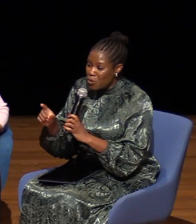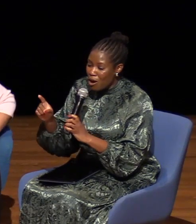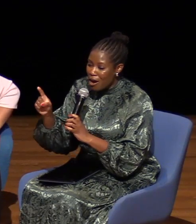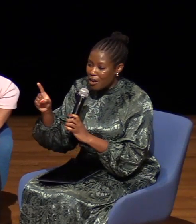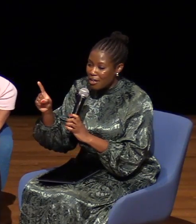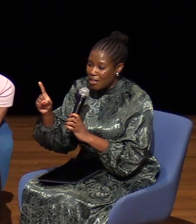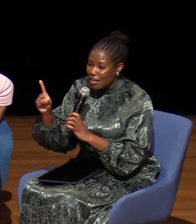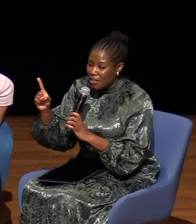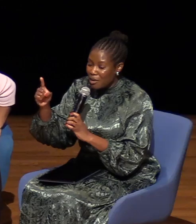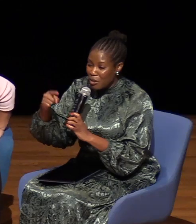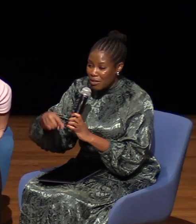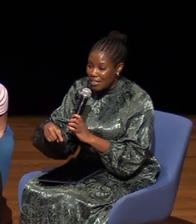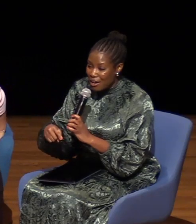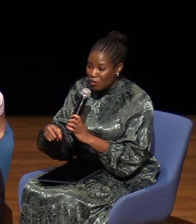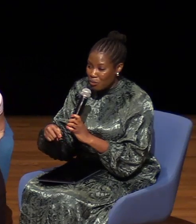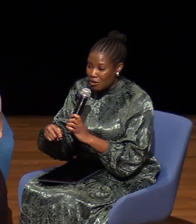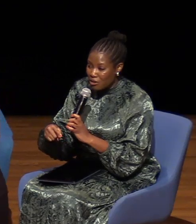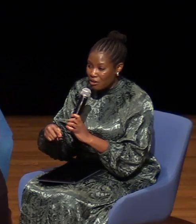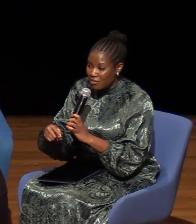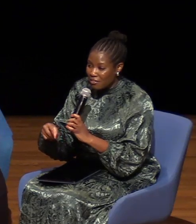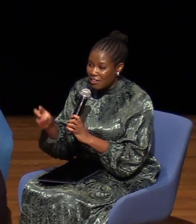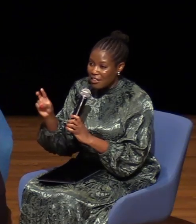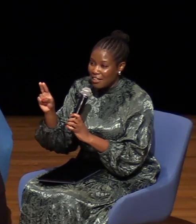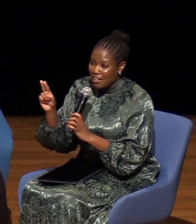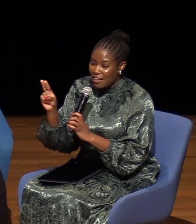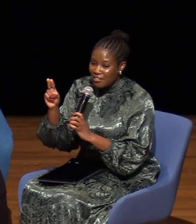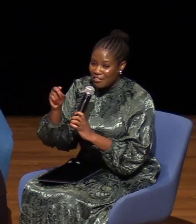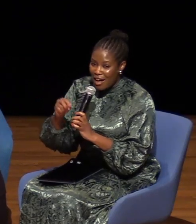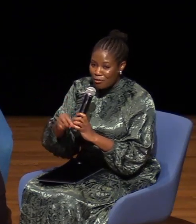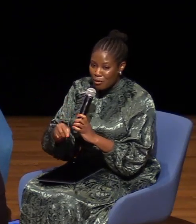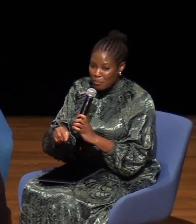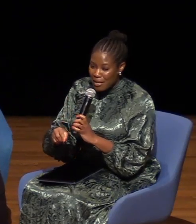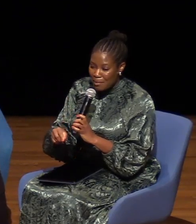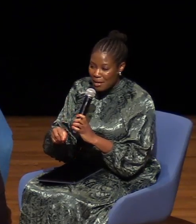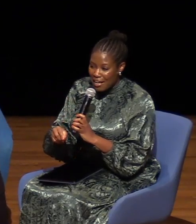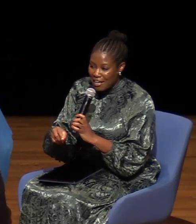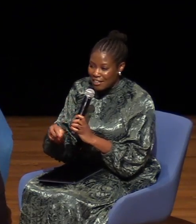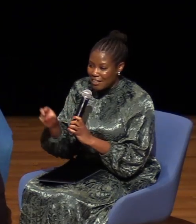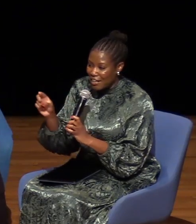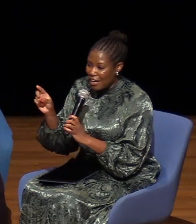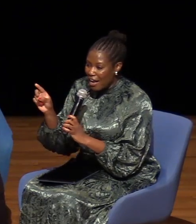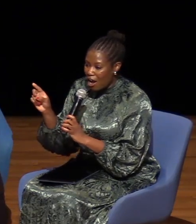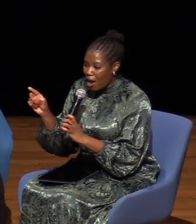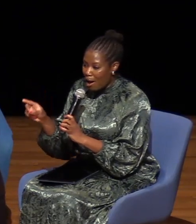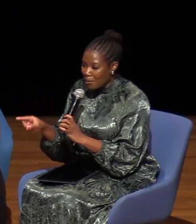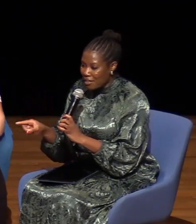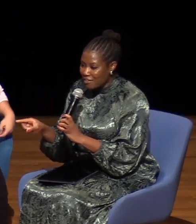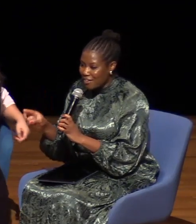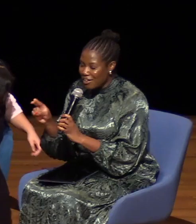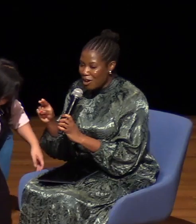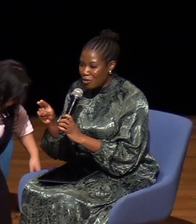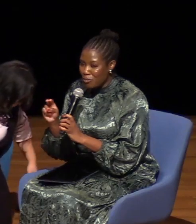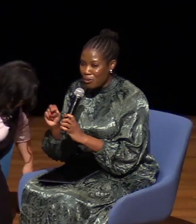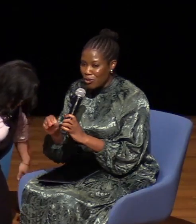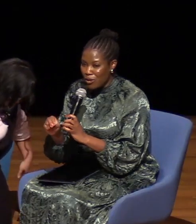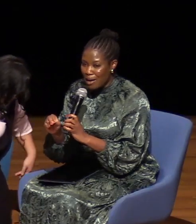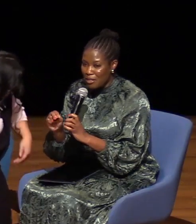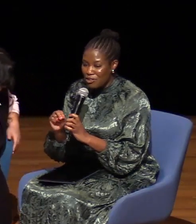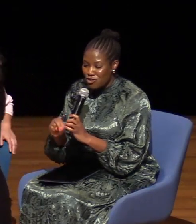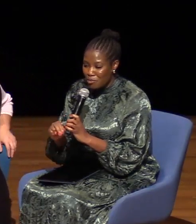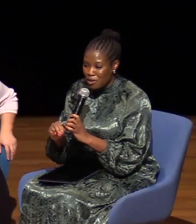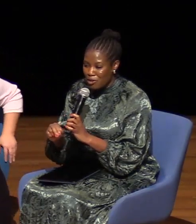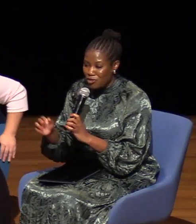you who are community health workers, staff from BMA, Hopkins, and other